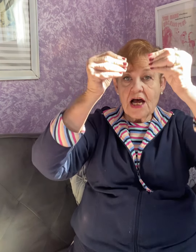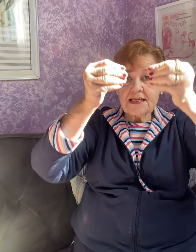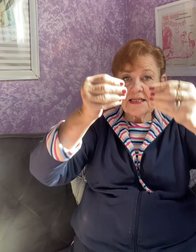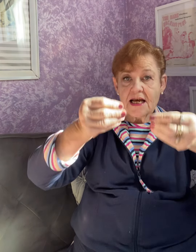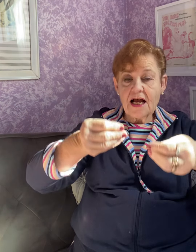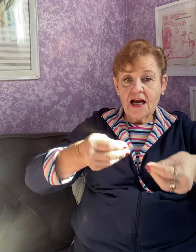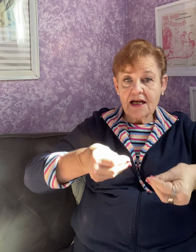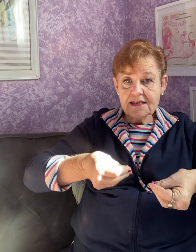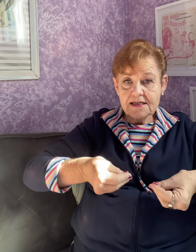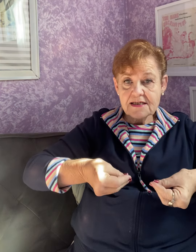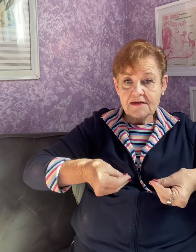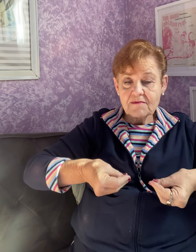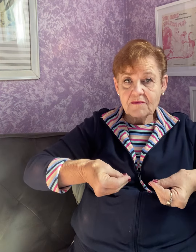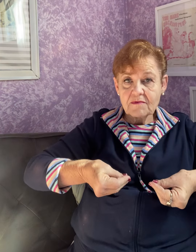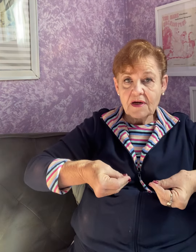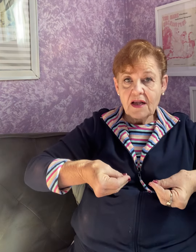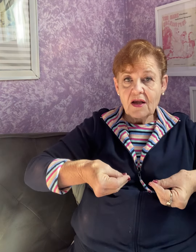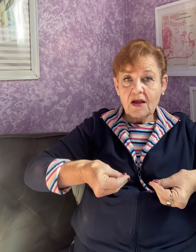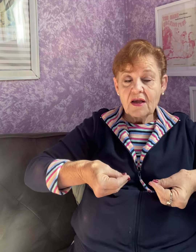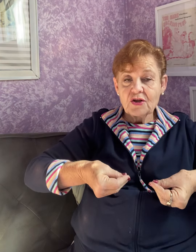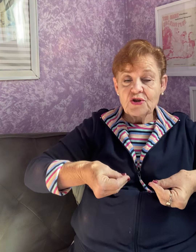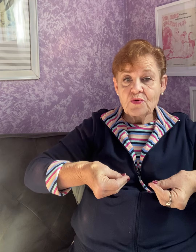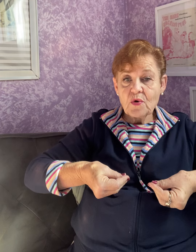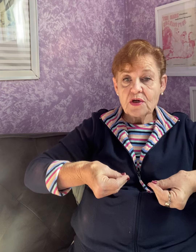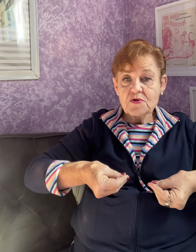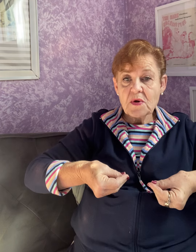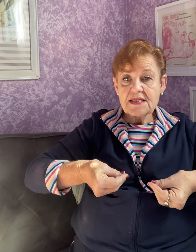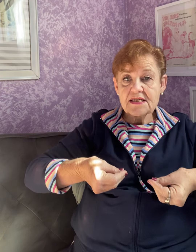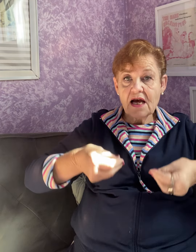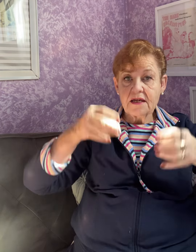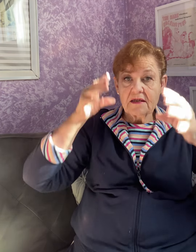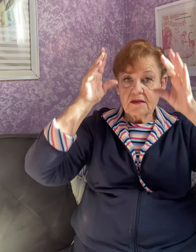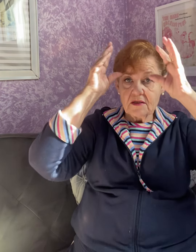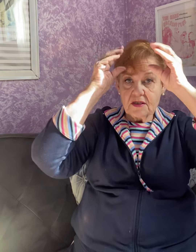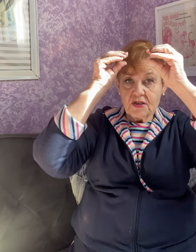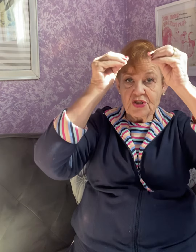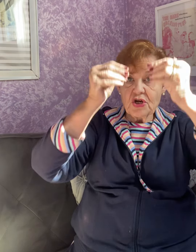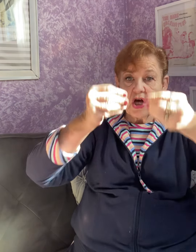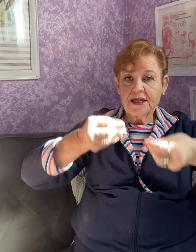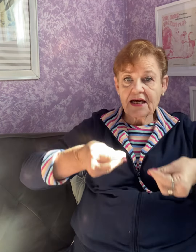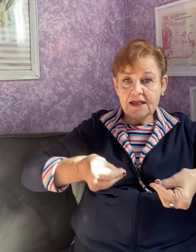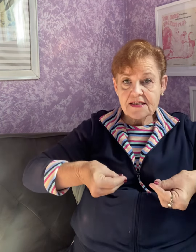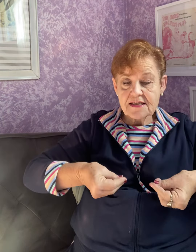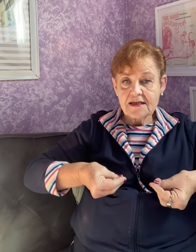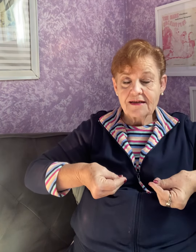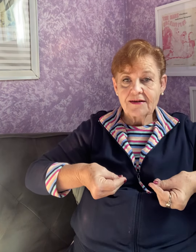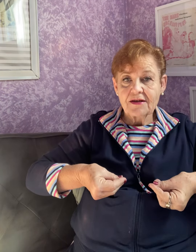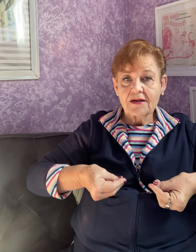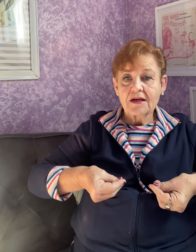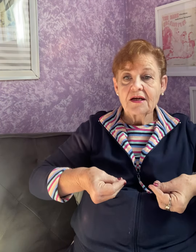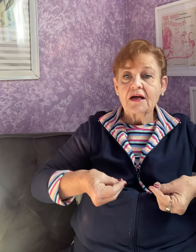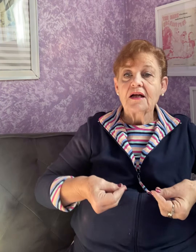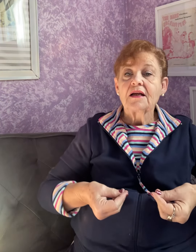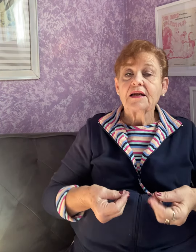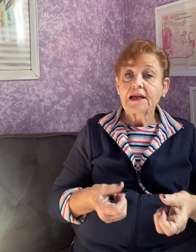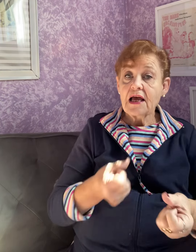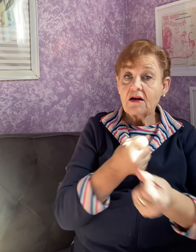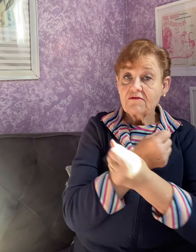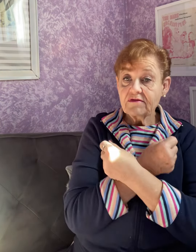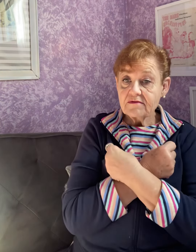Taught us. 2 words, 1 sign. Taught us. Love,